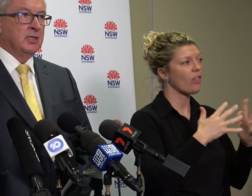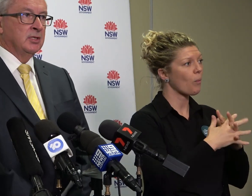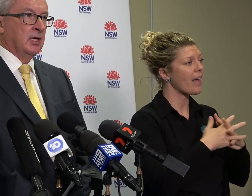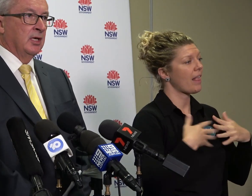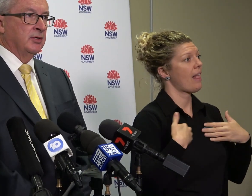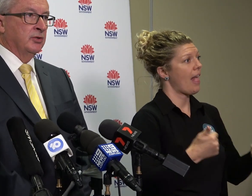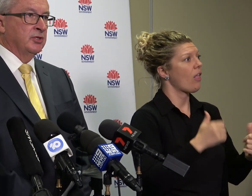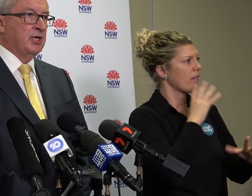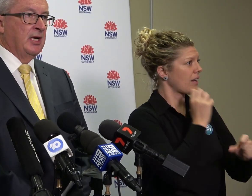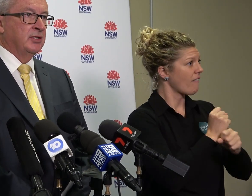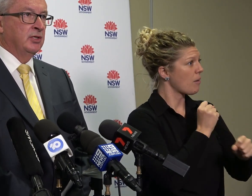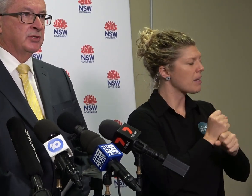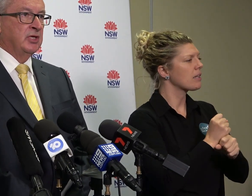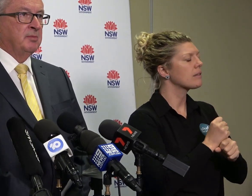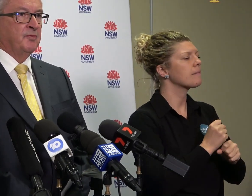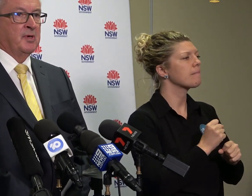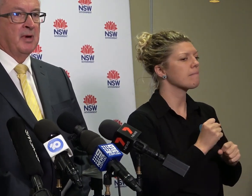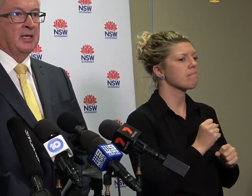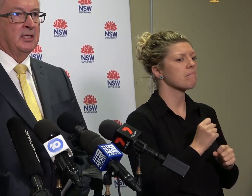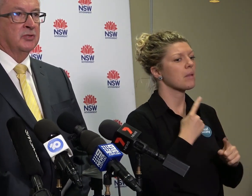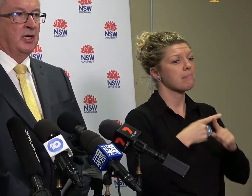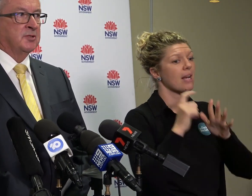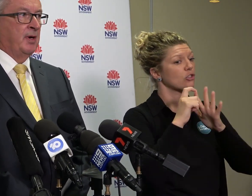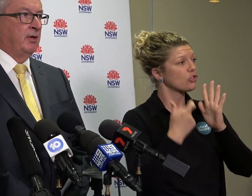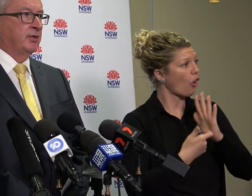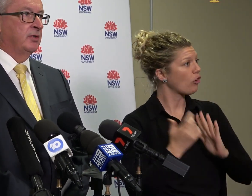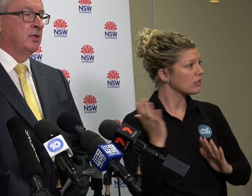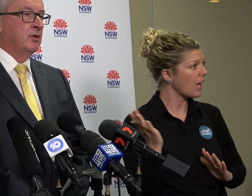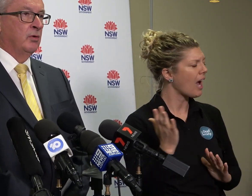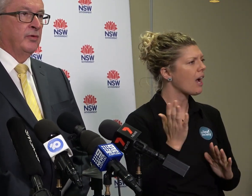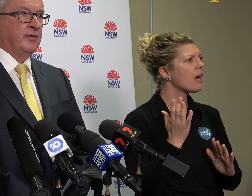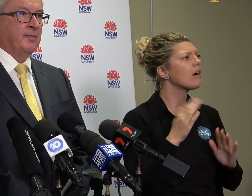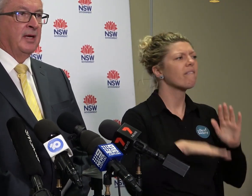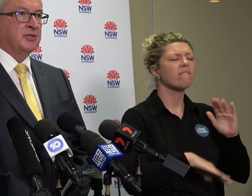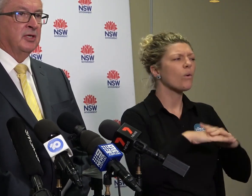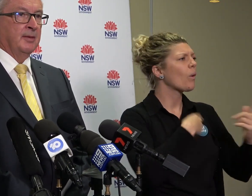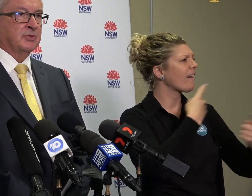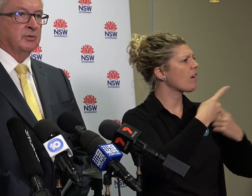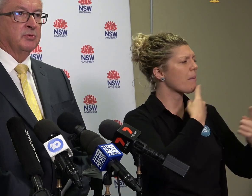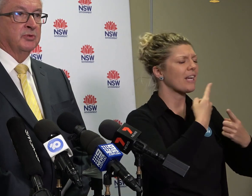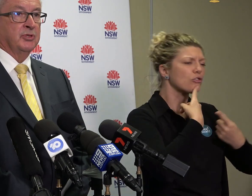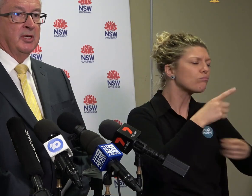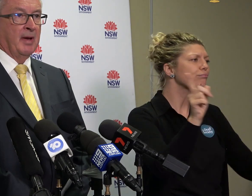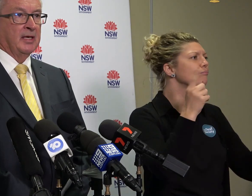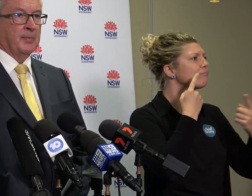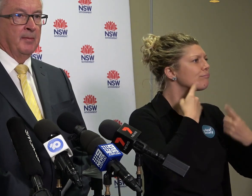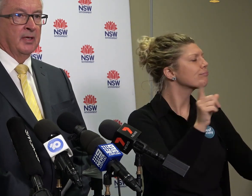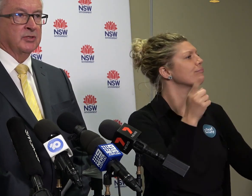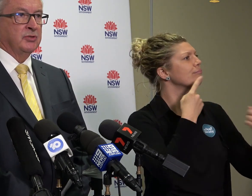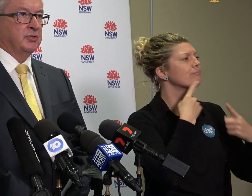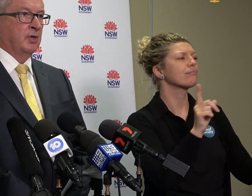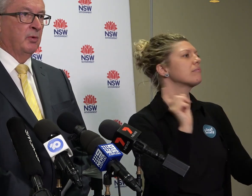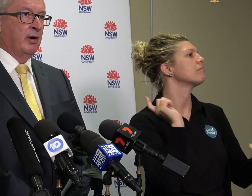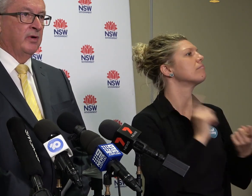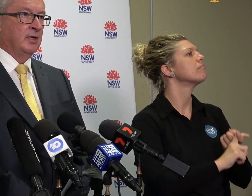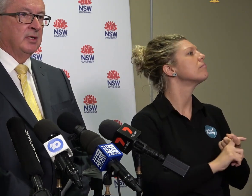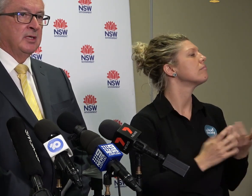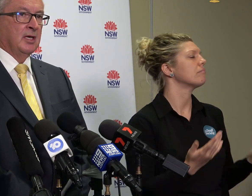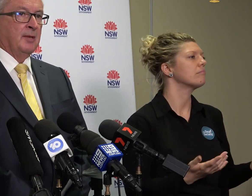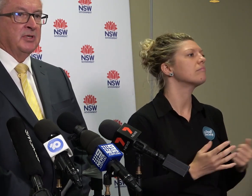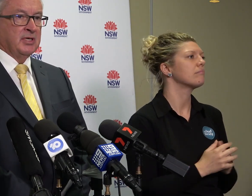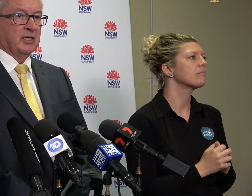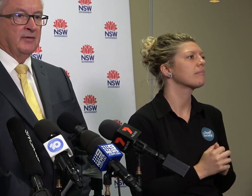particularly Dr. Chant and her team, have been making transparent all the information that comes to us, we'll certainly make it public as soon as we're aware of